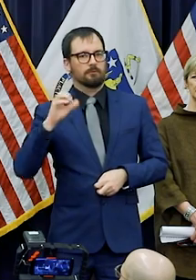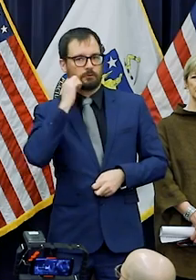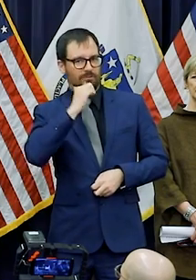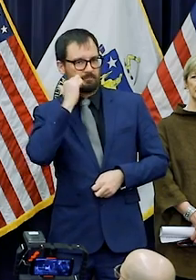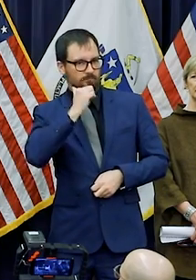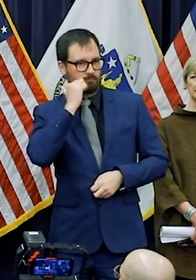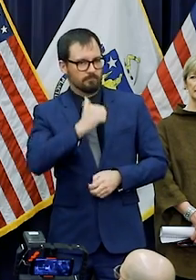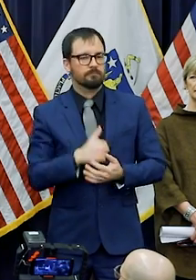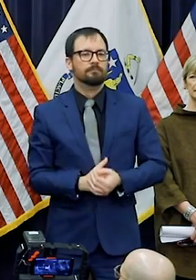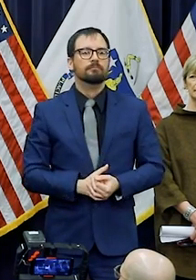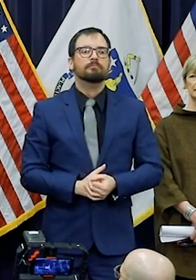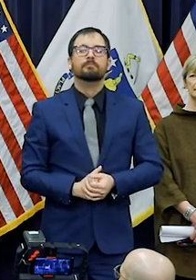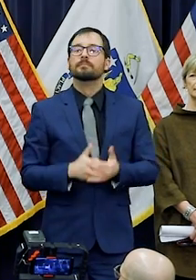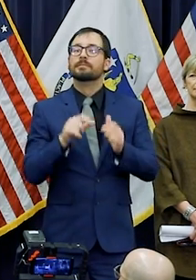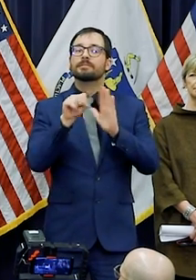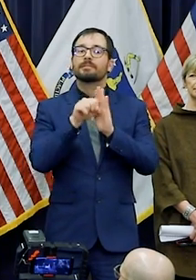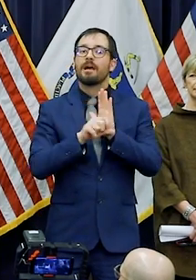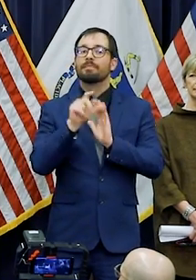supplies for testing.